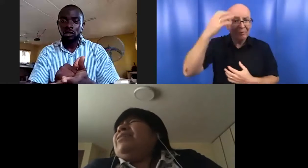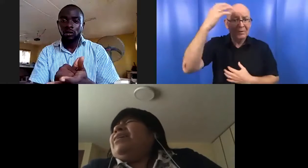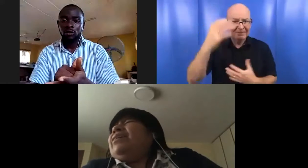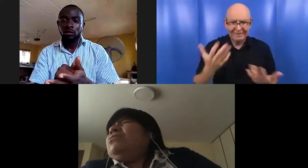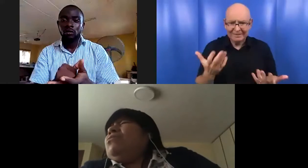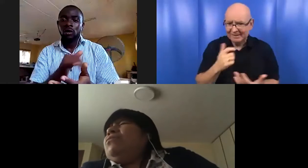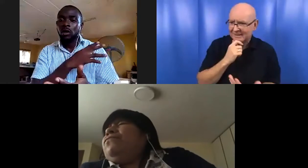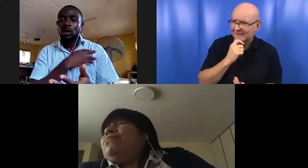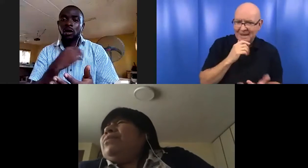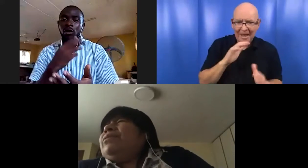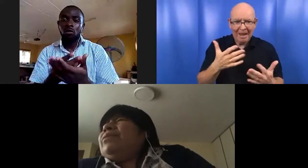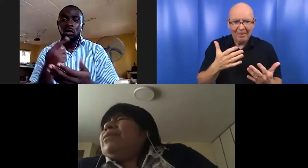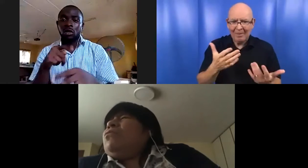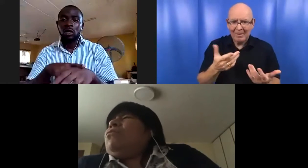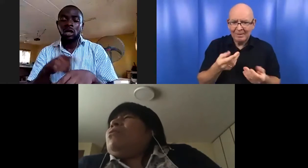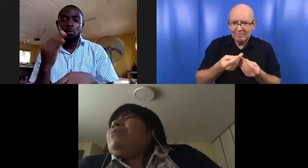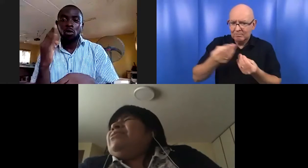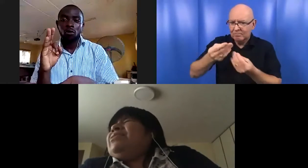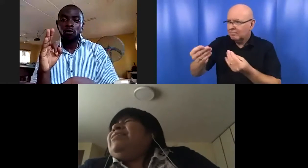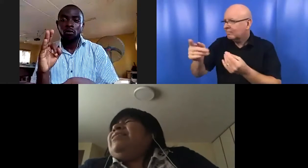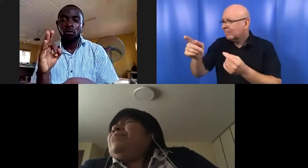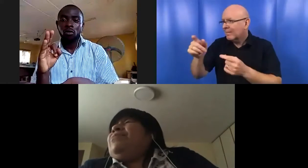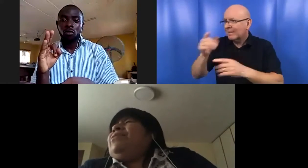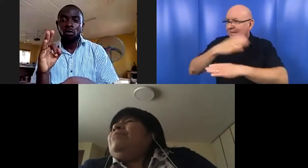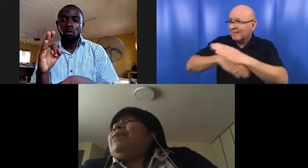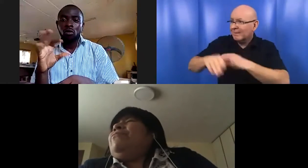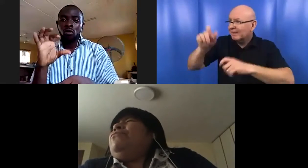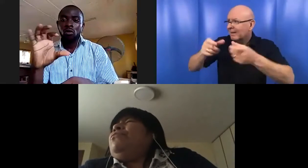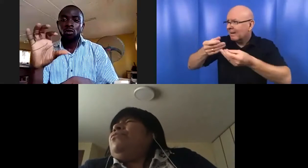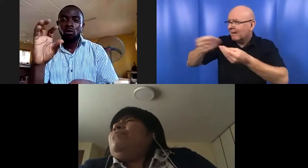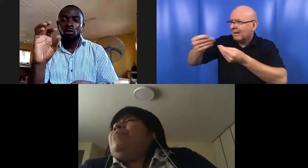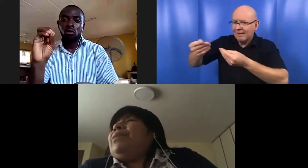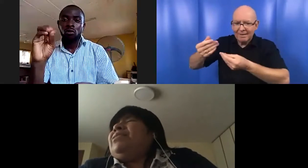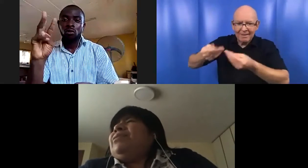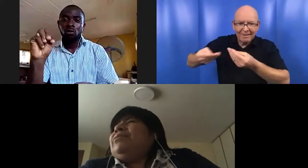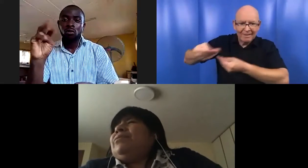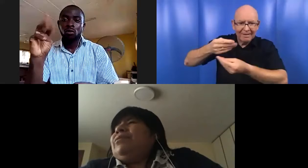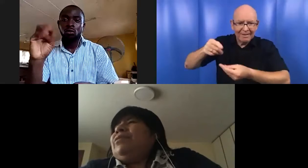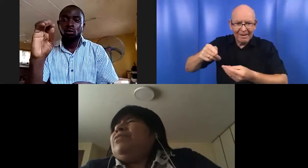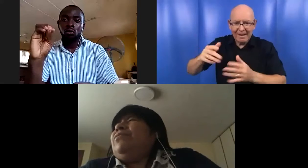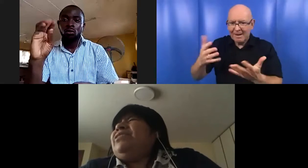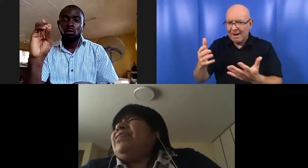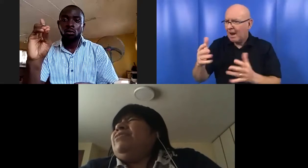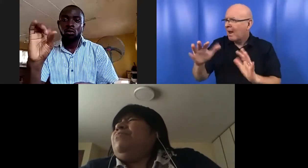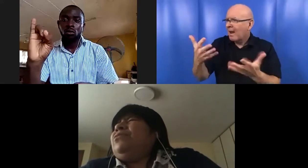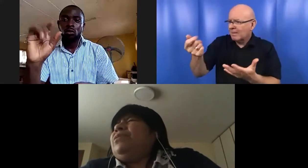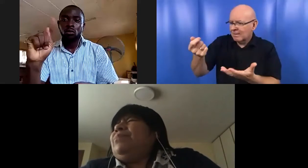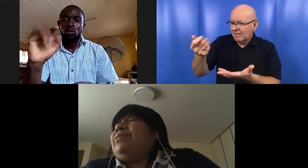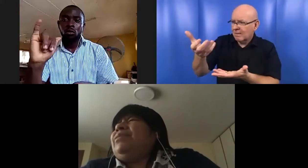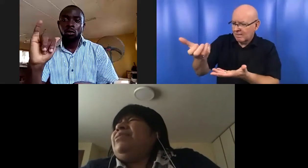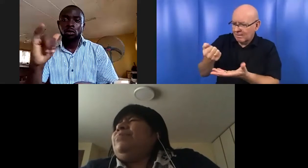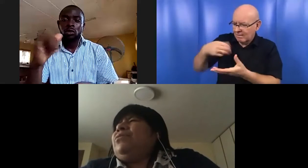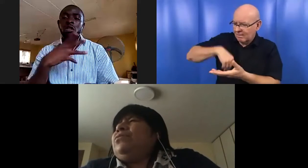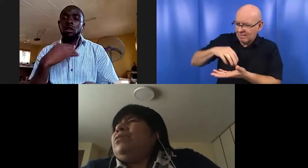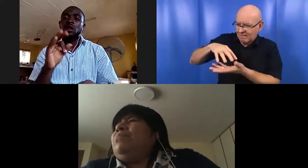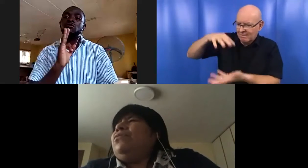Well, in case of commodities delivery, like food or maybe medicines, it was very challenging for persons with